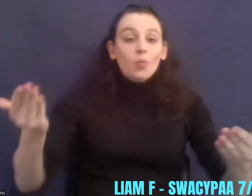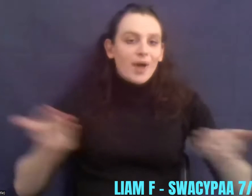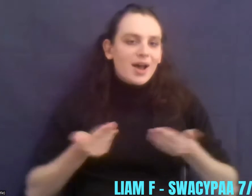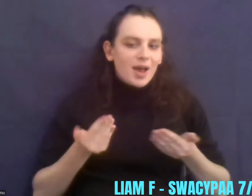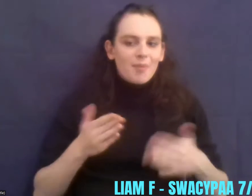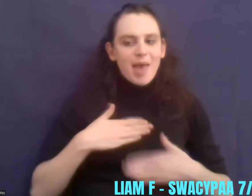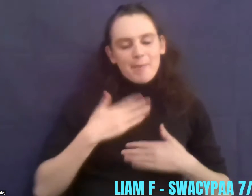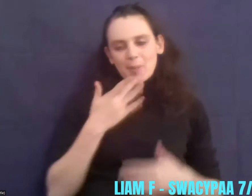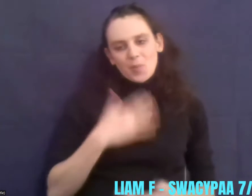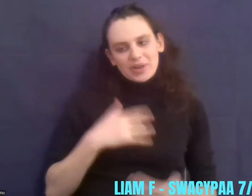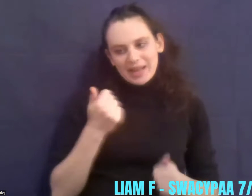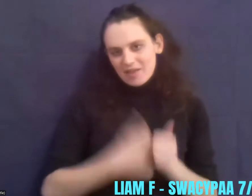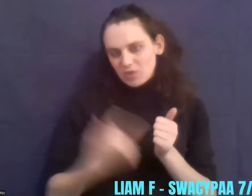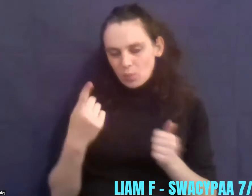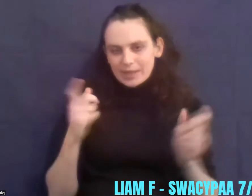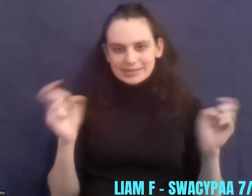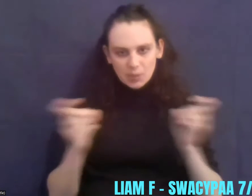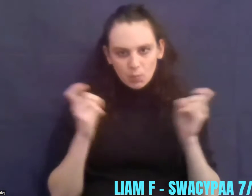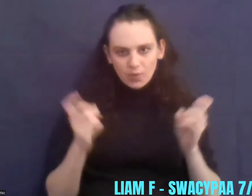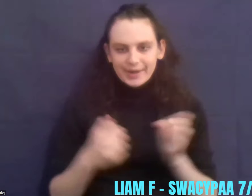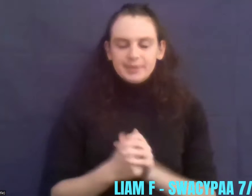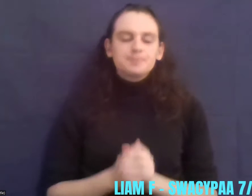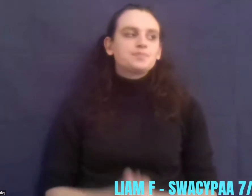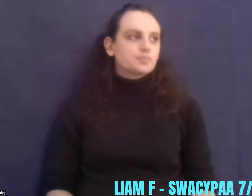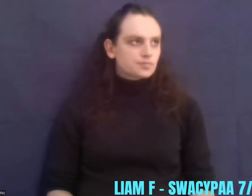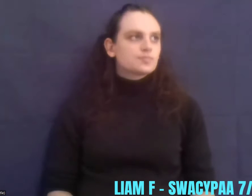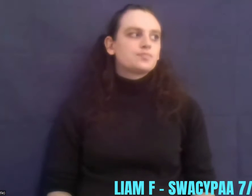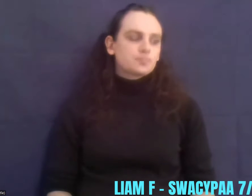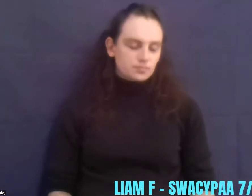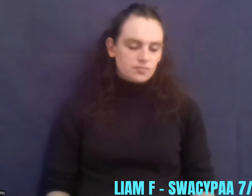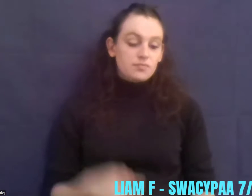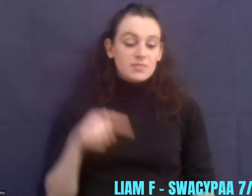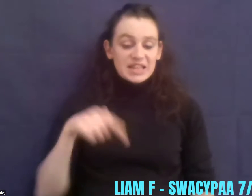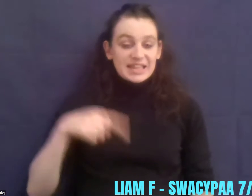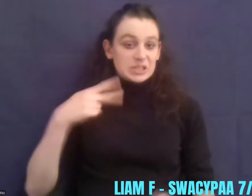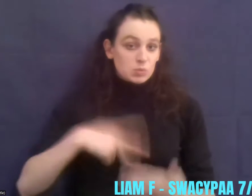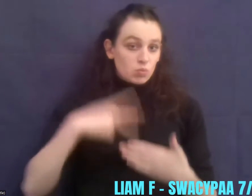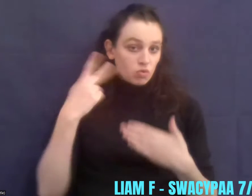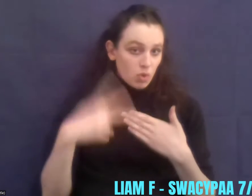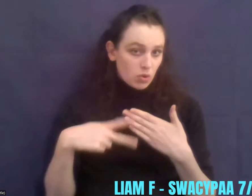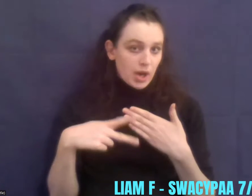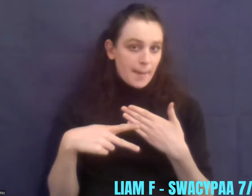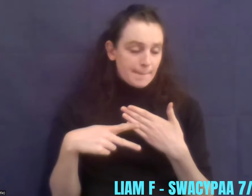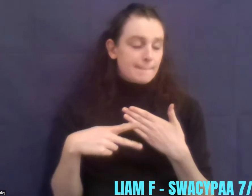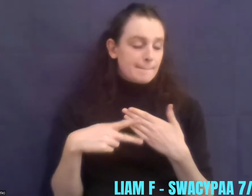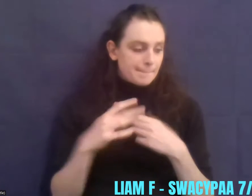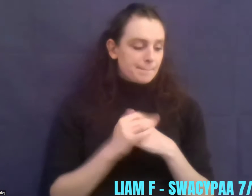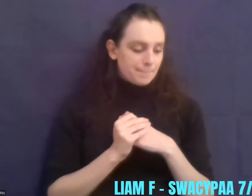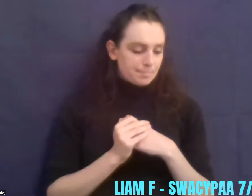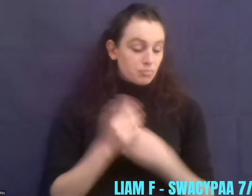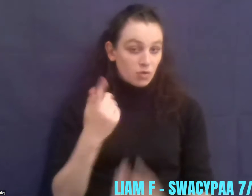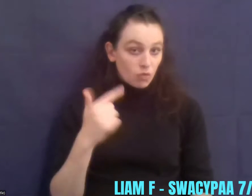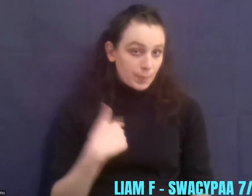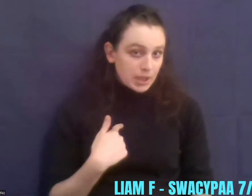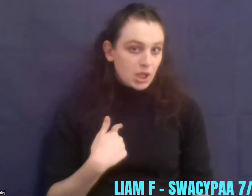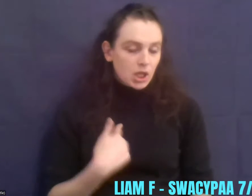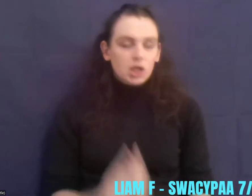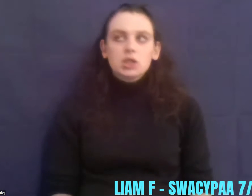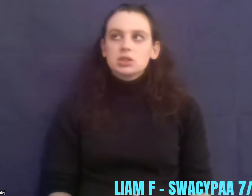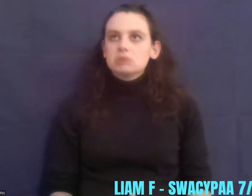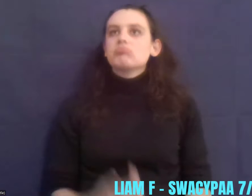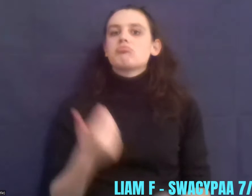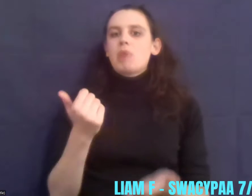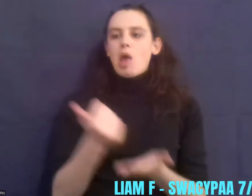celebrating. This program has really, for me, given me so much more than